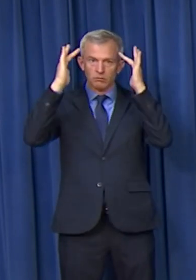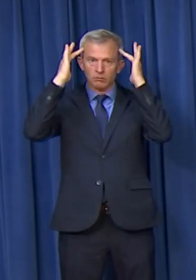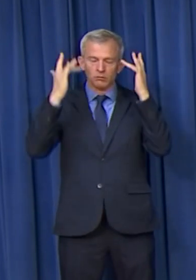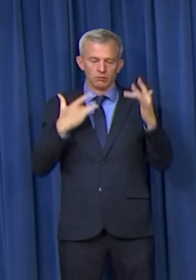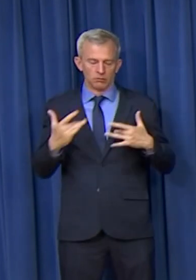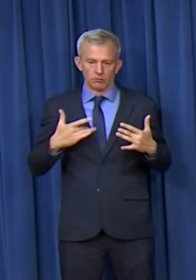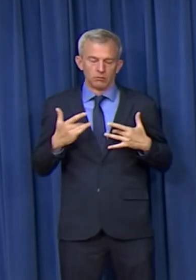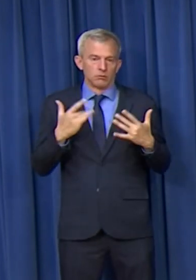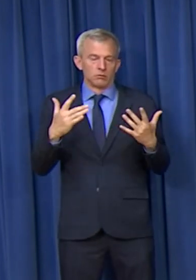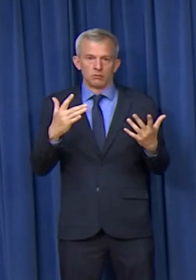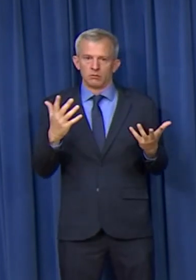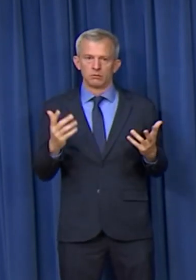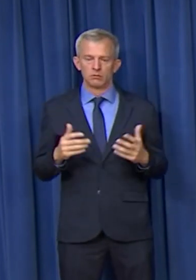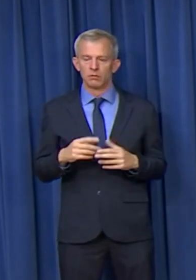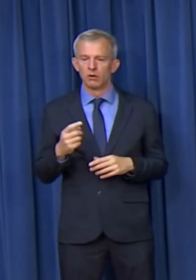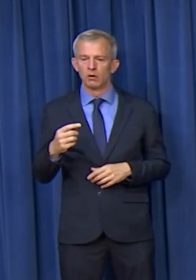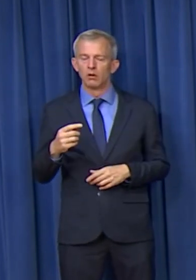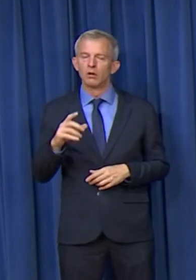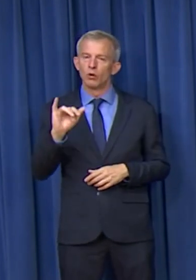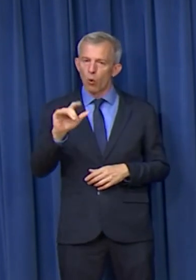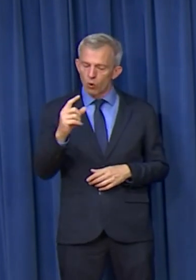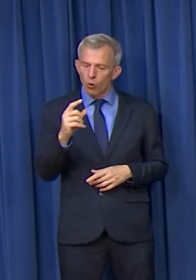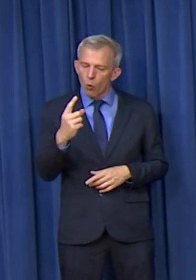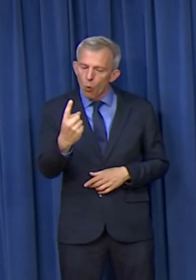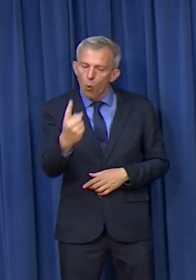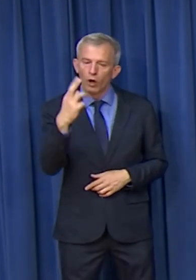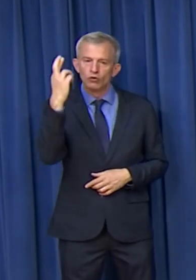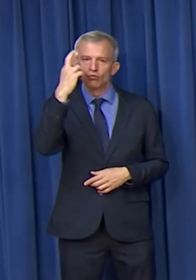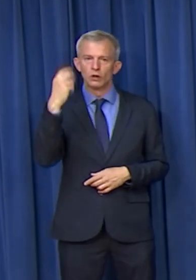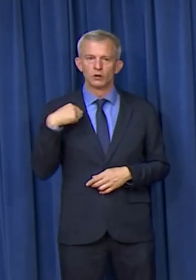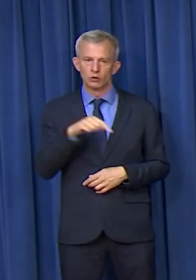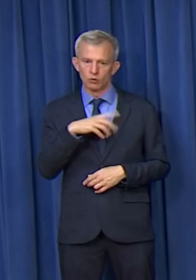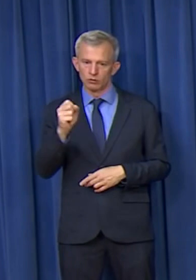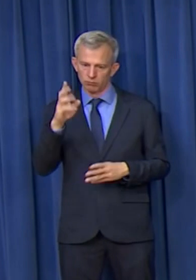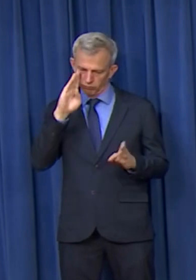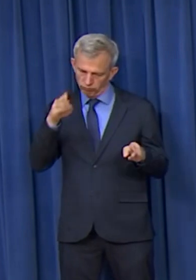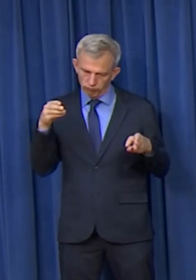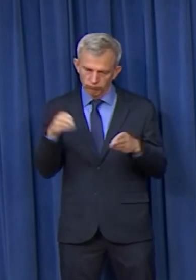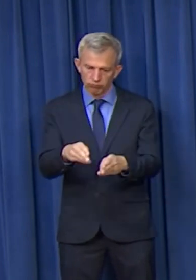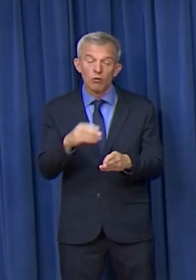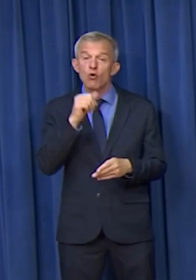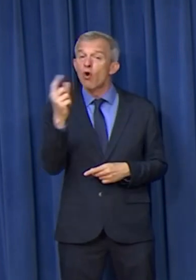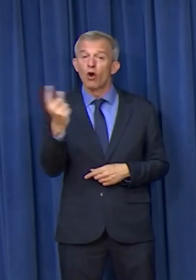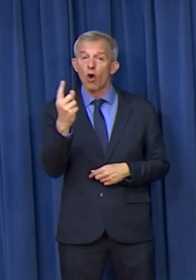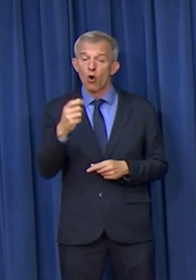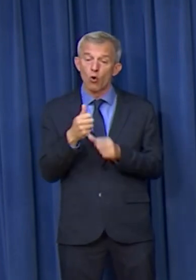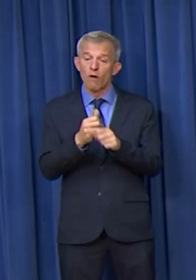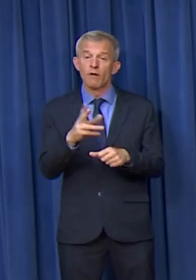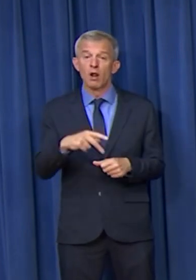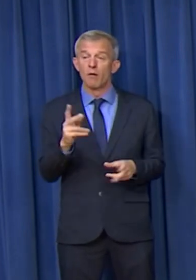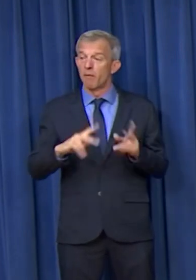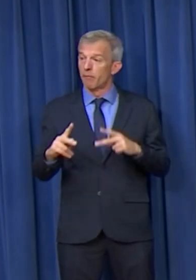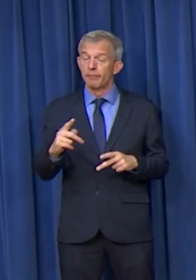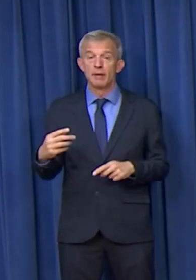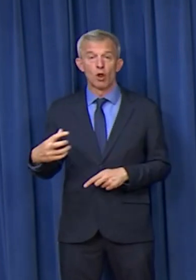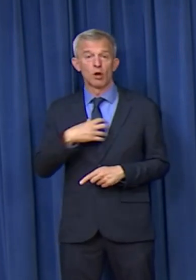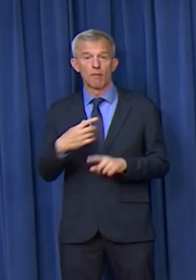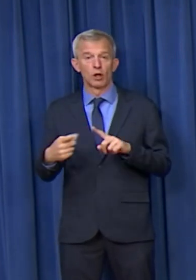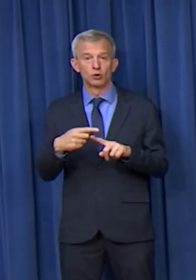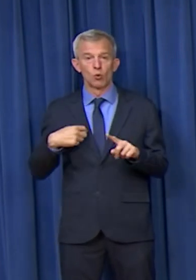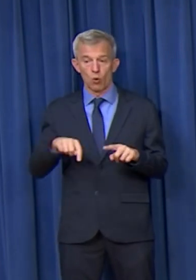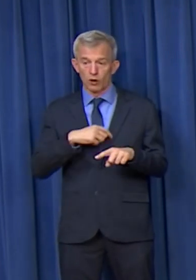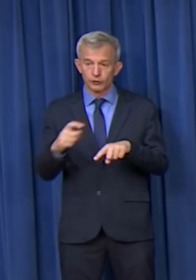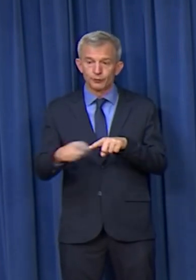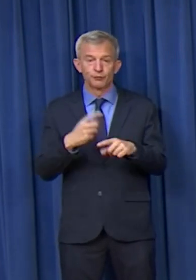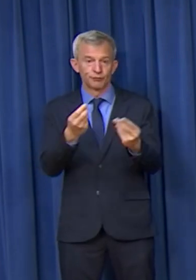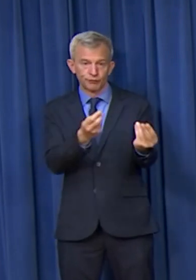we are so riveted, not merely on following up on complaints that are provided to our office by consumers, but because we